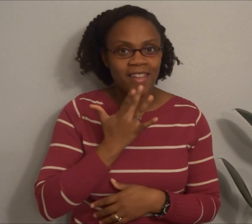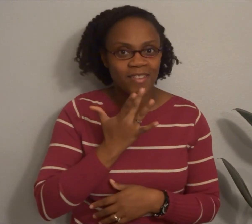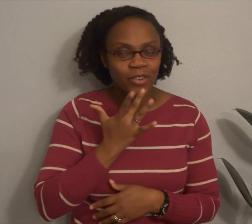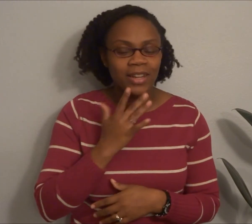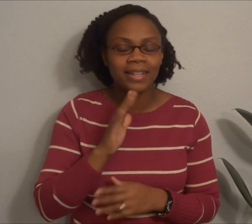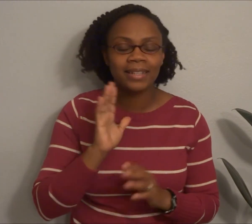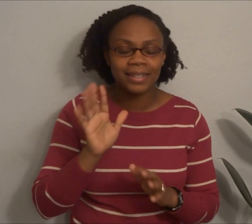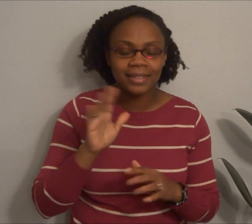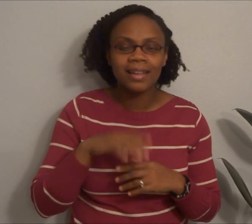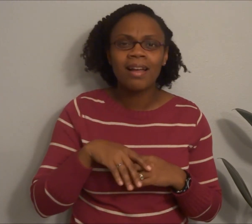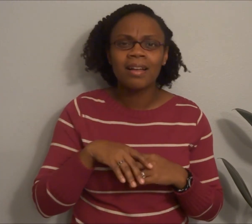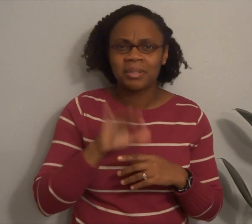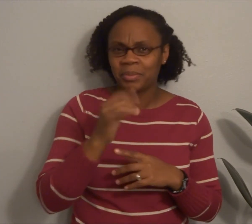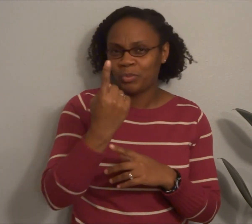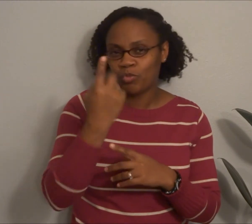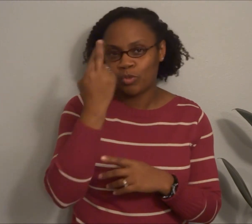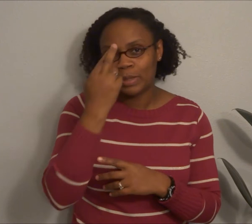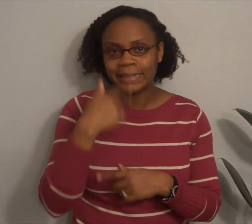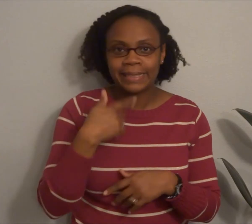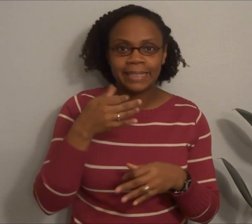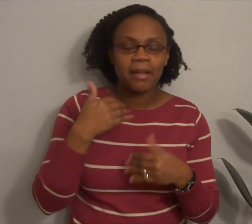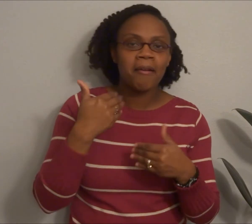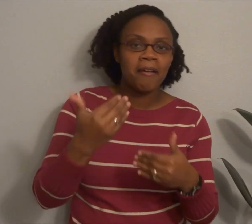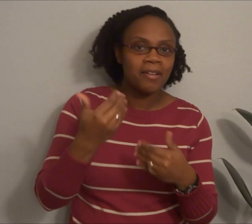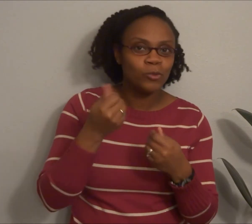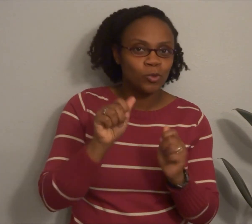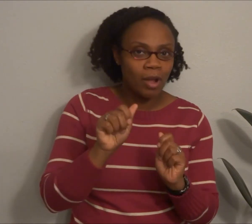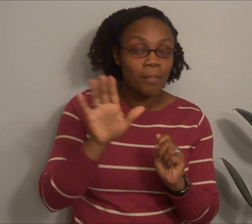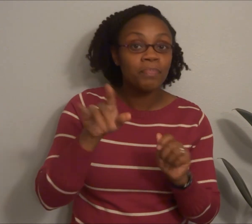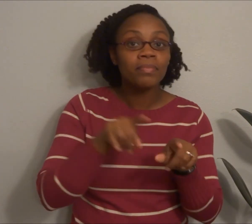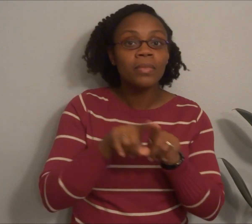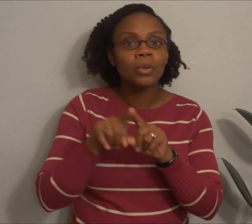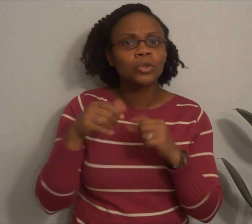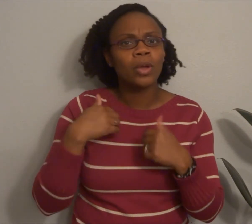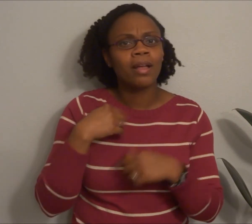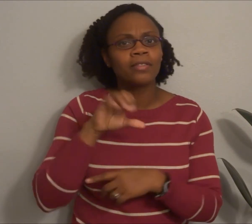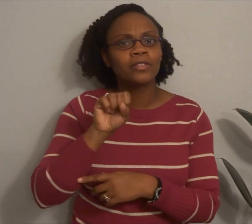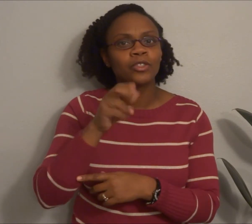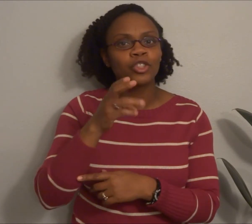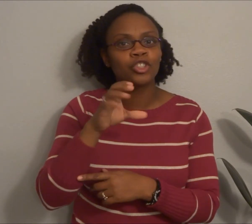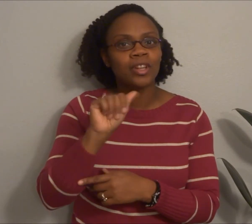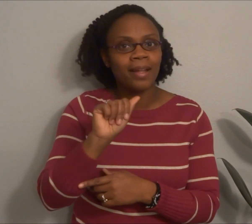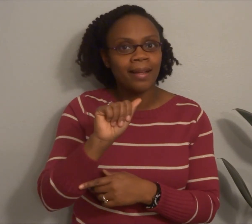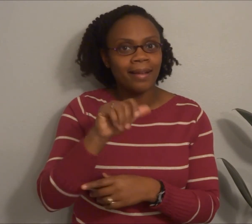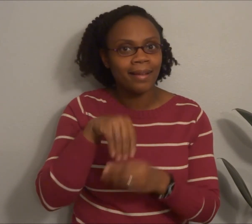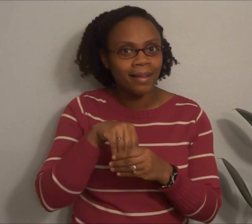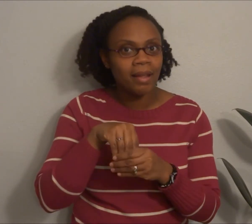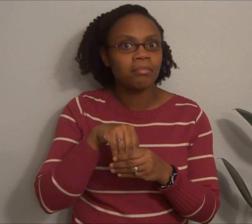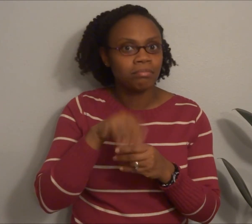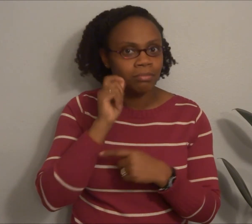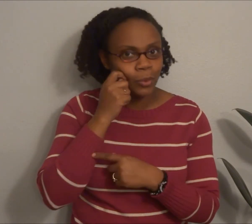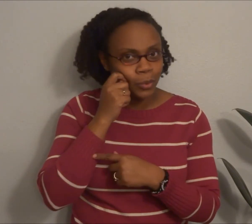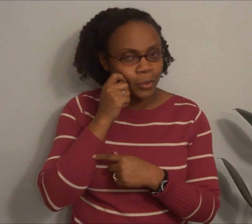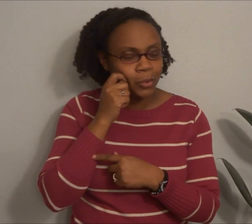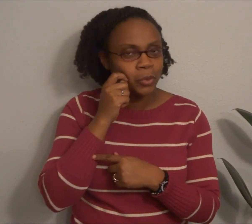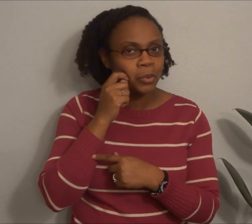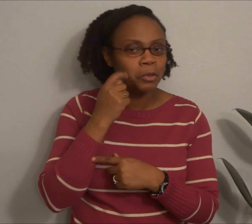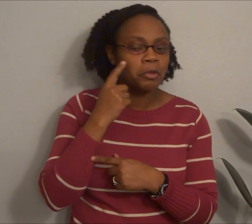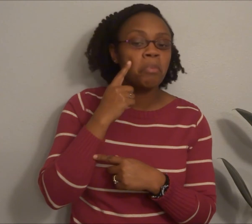is one of my all-time favorites, of course. So that's one of the reasons I decided to try out this mix. It also has Shea in it, which I